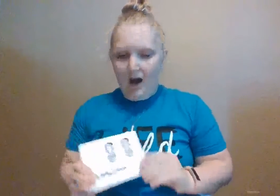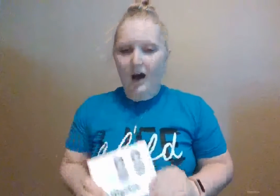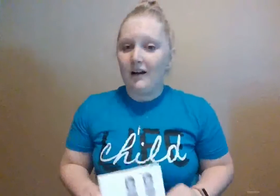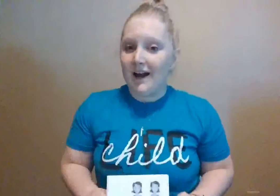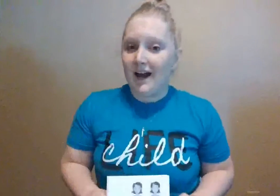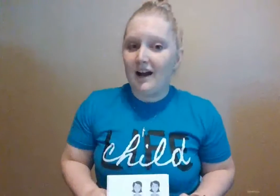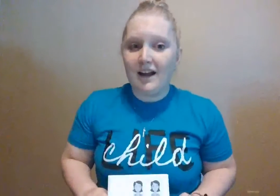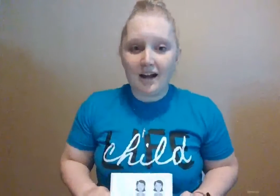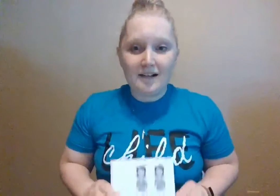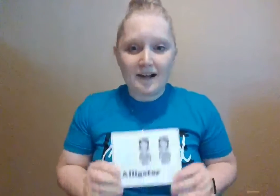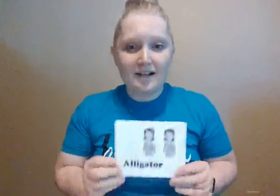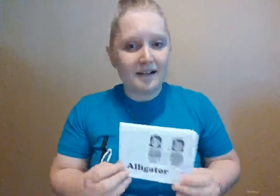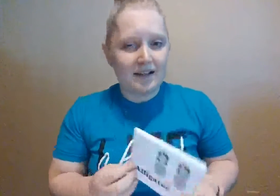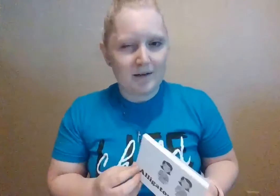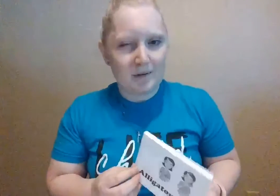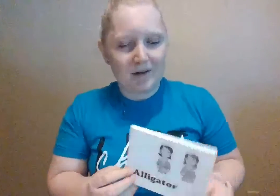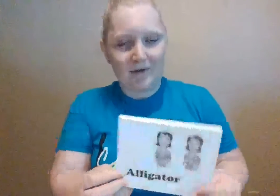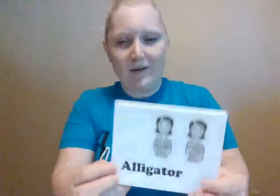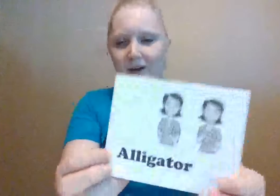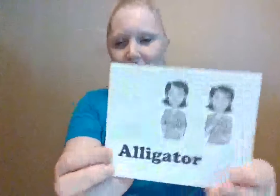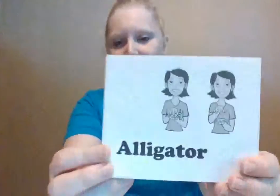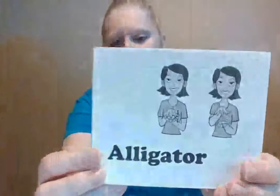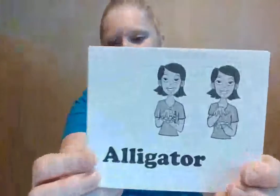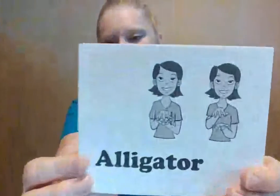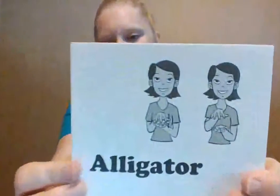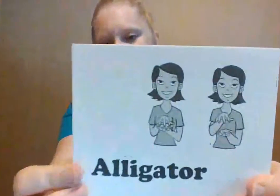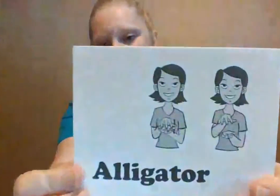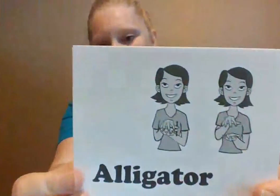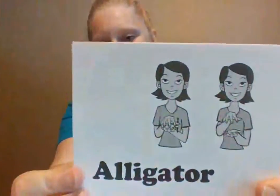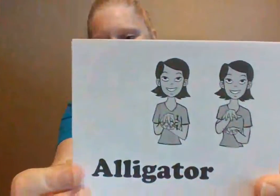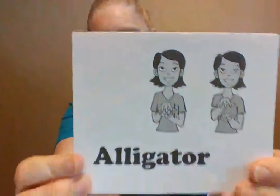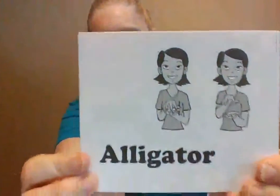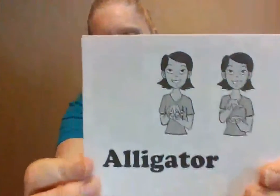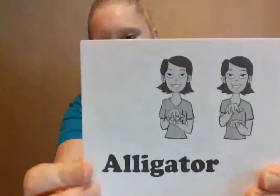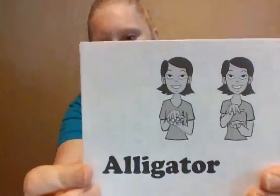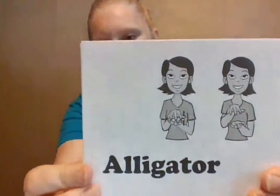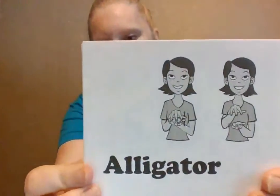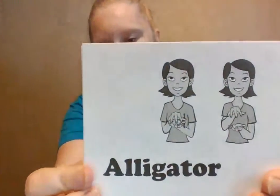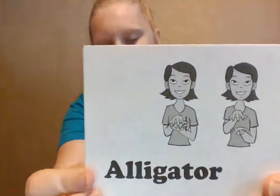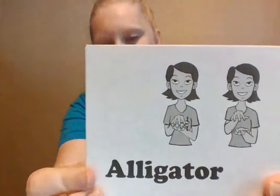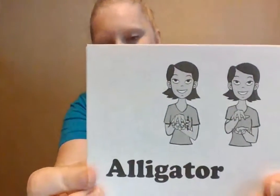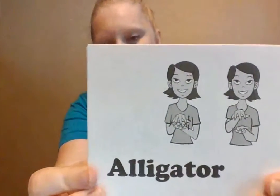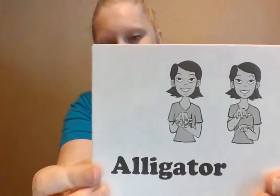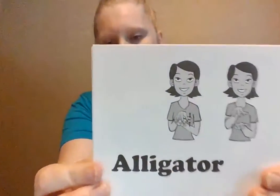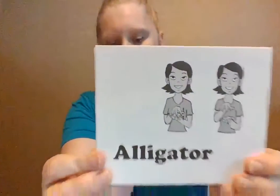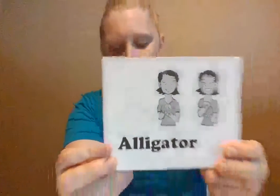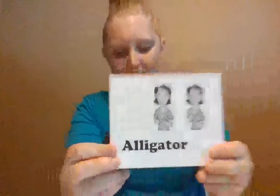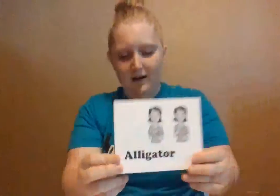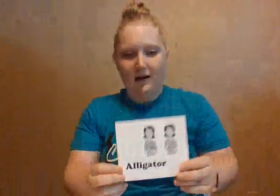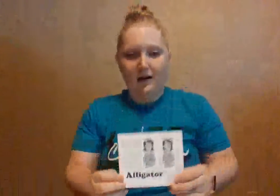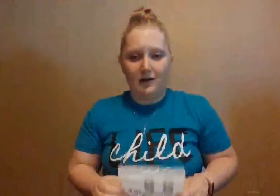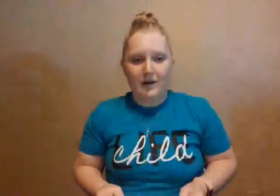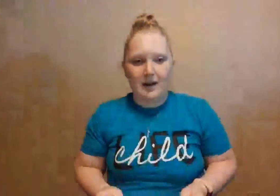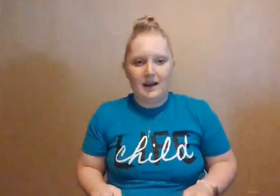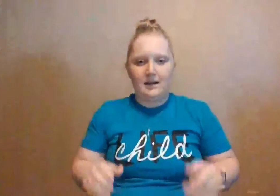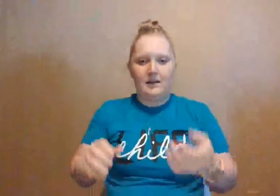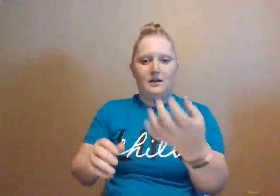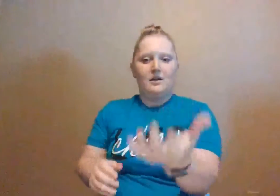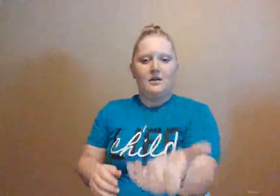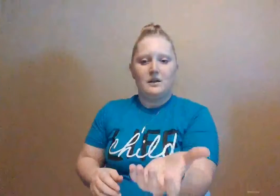All right, our next sign is another pretty fun one. So we're gonna chomp like an alligator. Are you ready? So you're